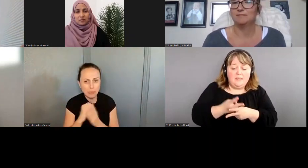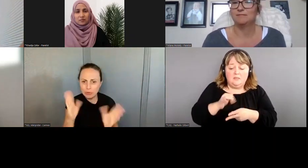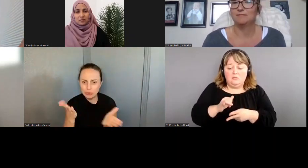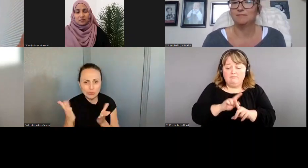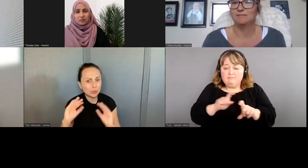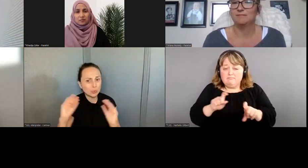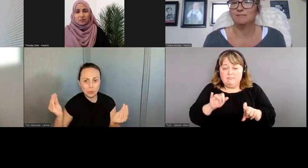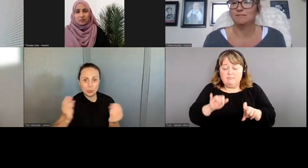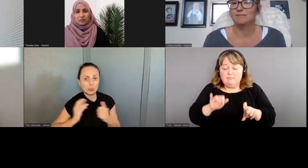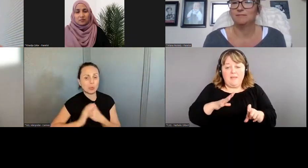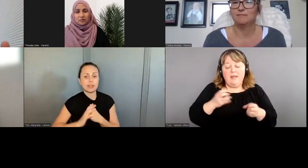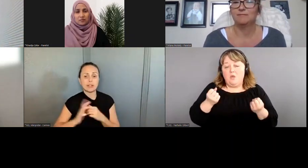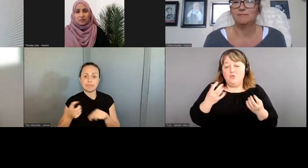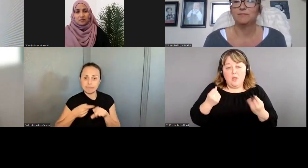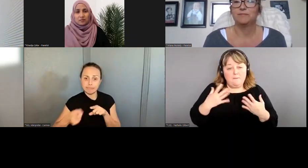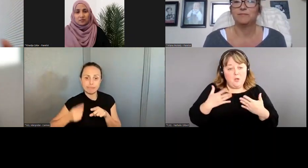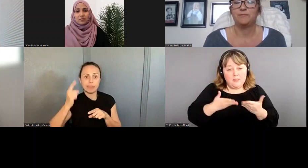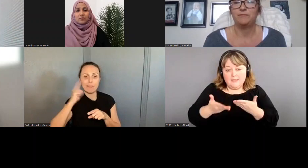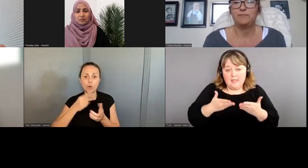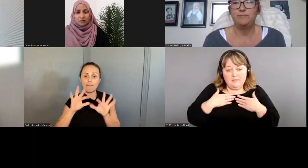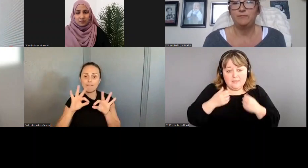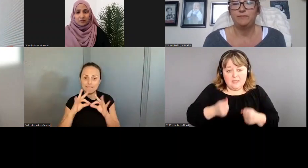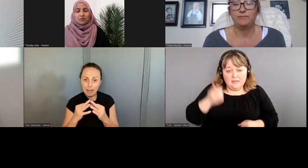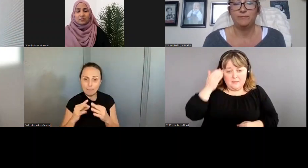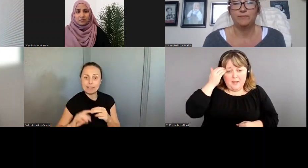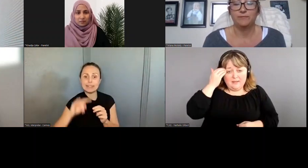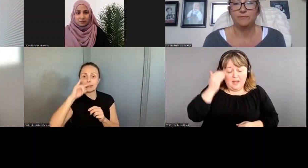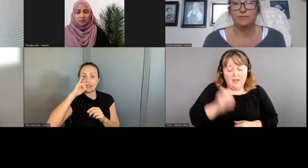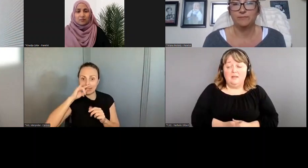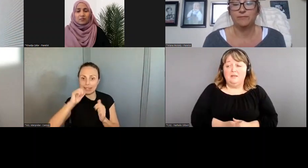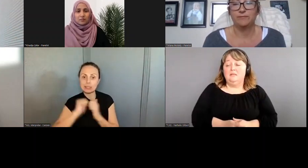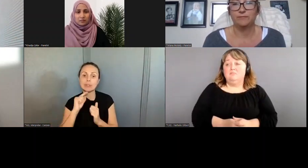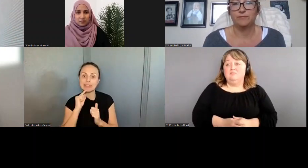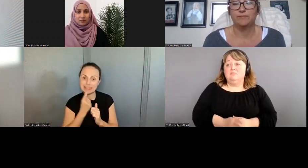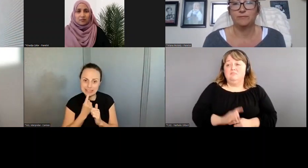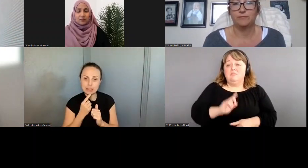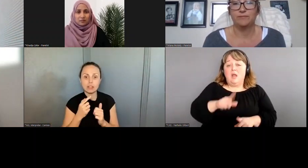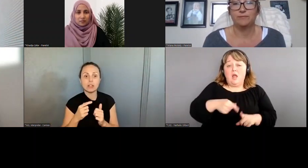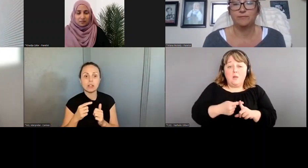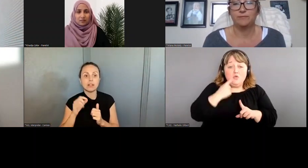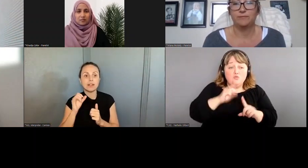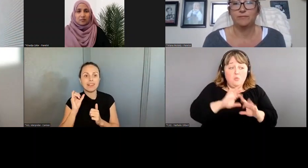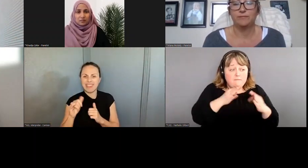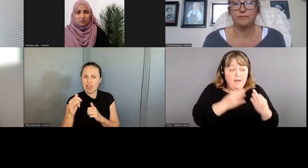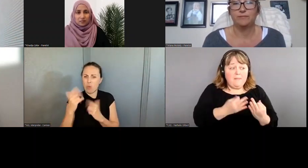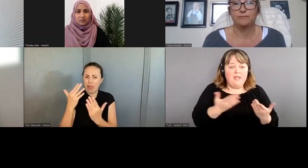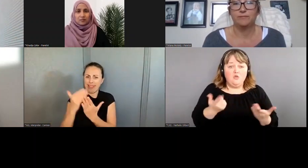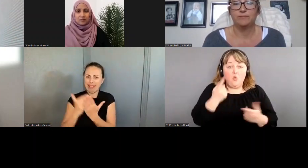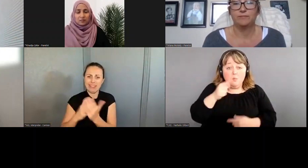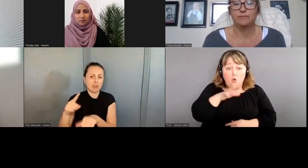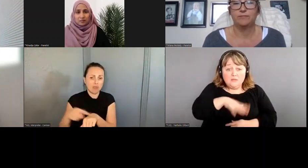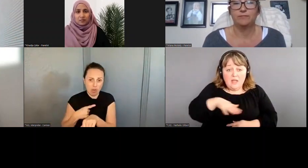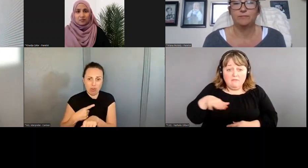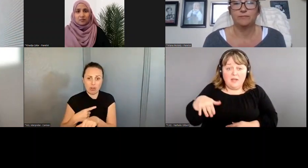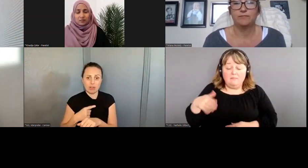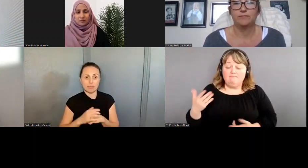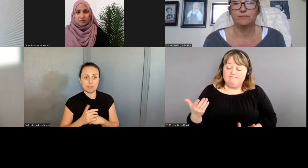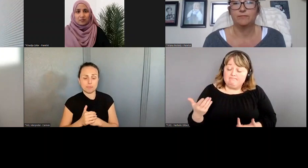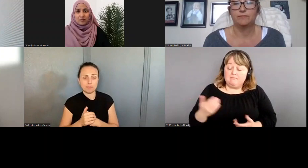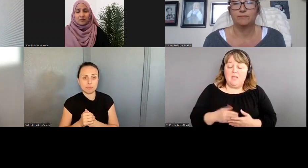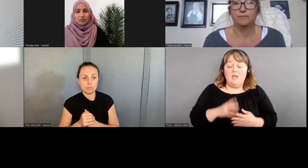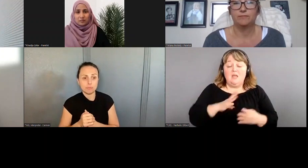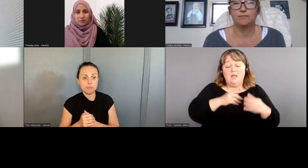services, especially for families or kids with disability. Those available, the wait list is long. If you need to access any mental